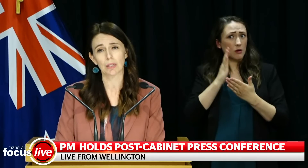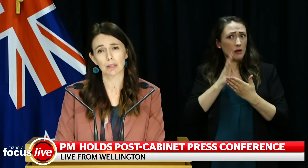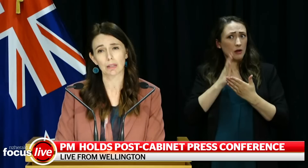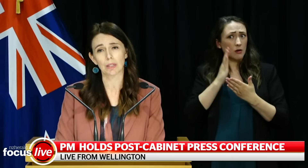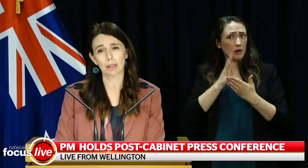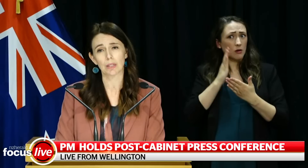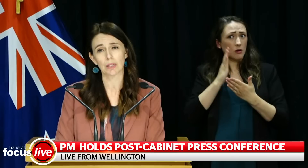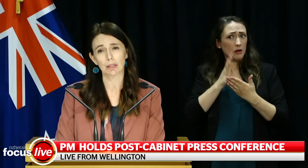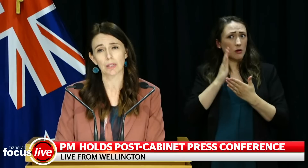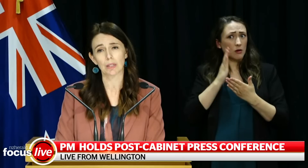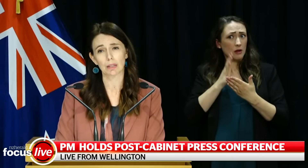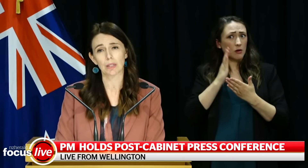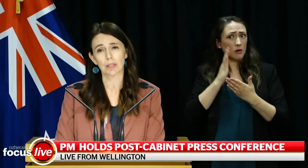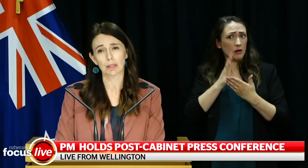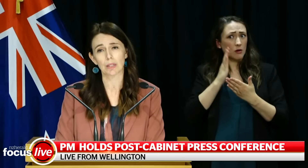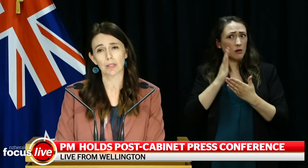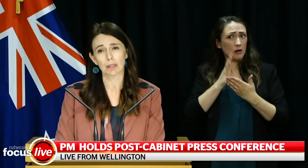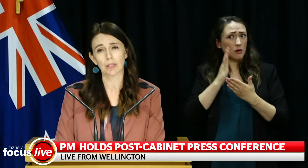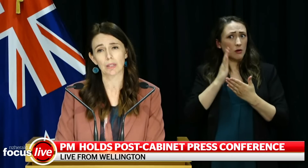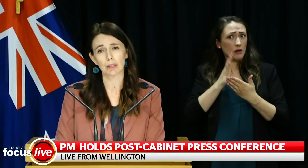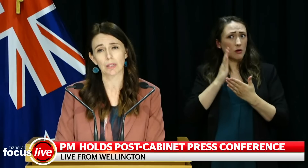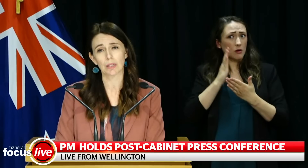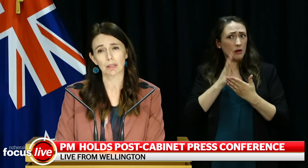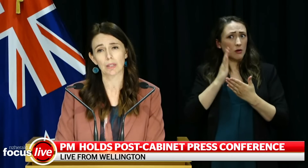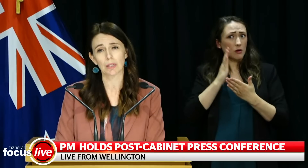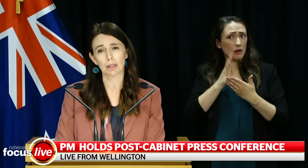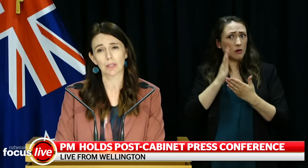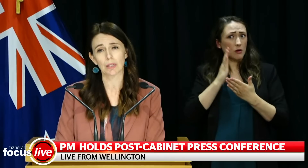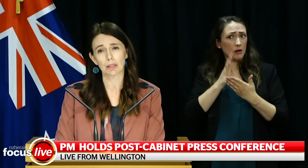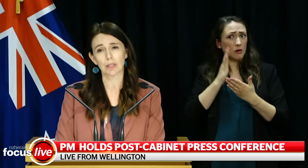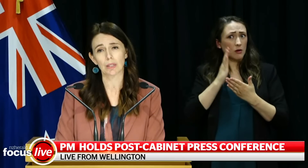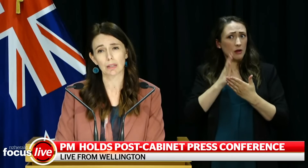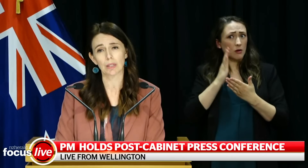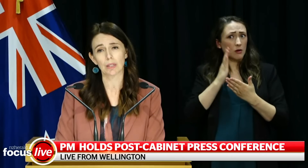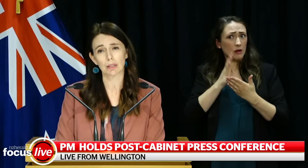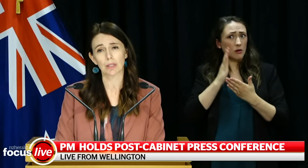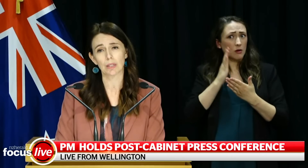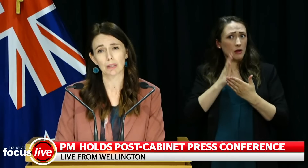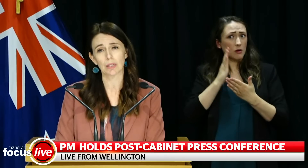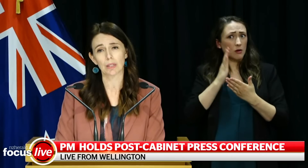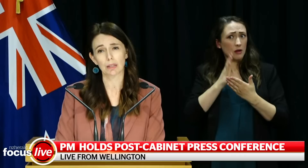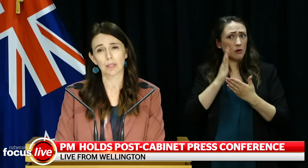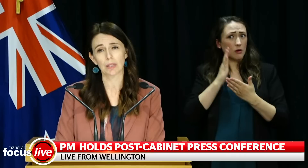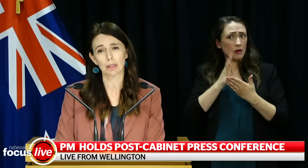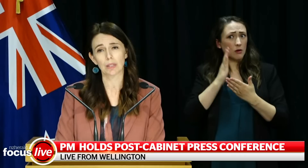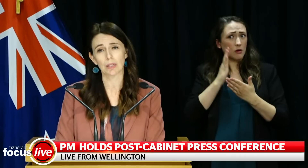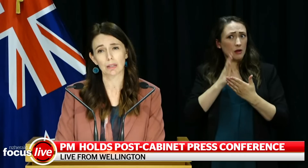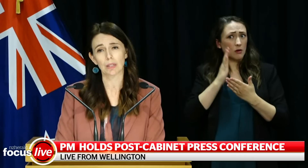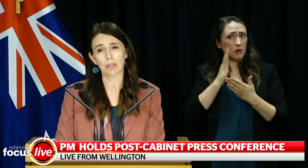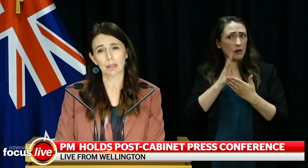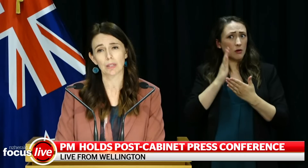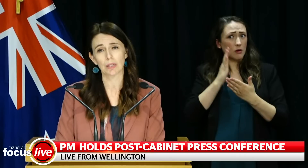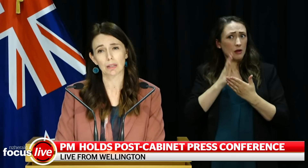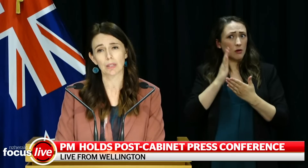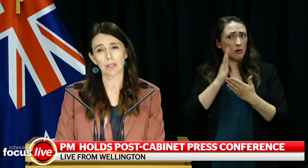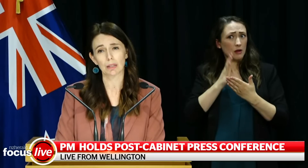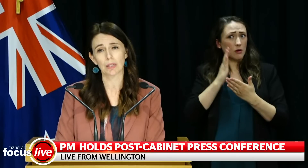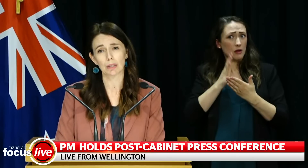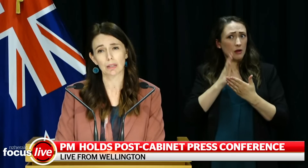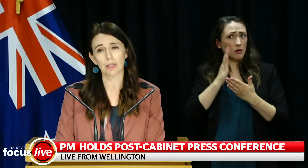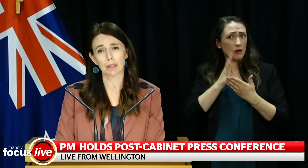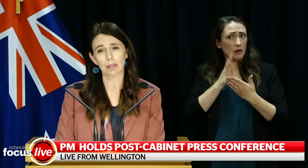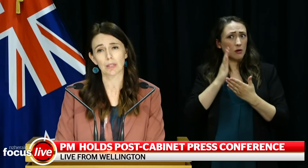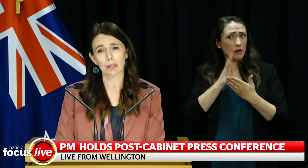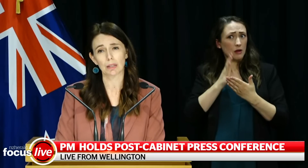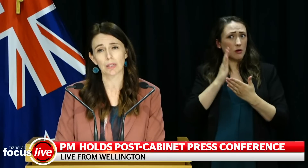one of the things that you'll know that we routinely look at in our assessments is the isolation periods. So as I say, these are all under